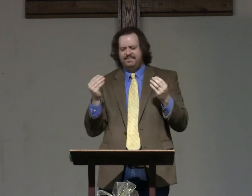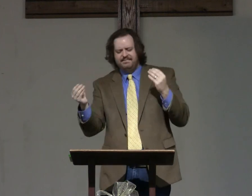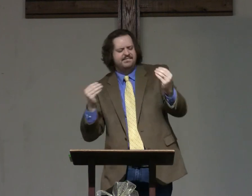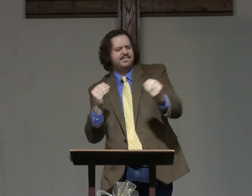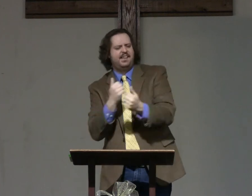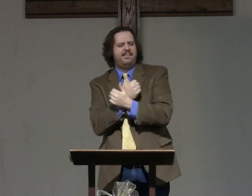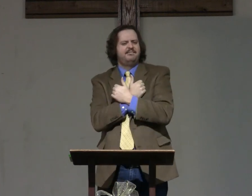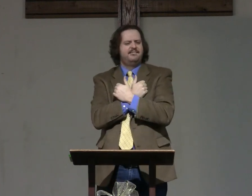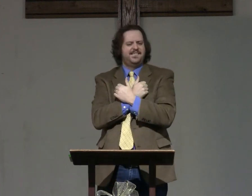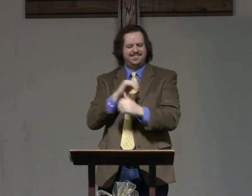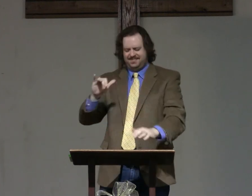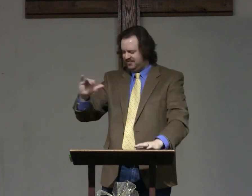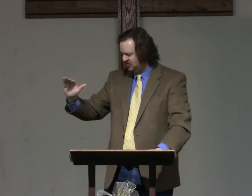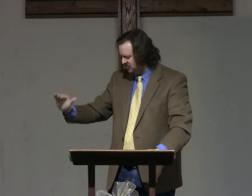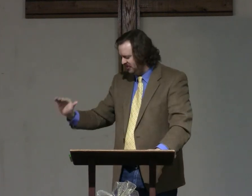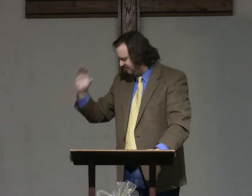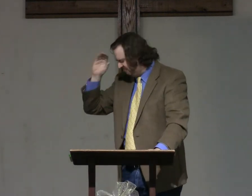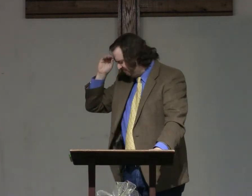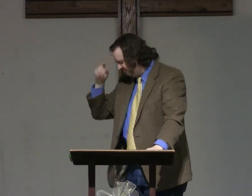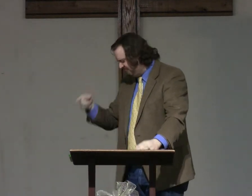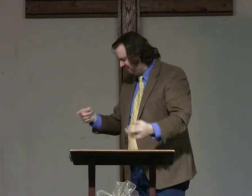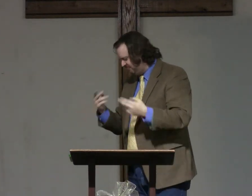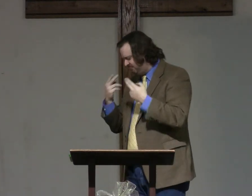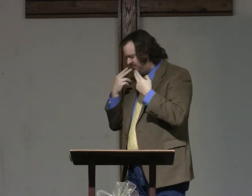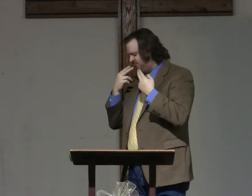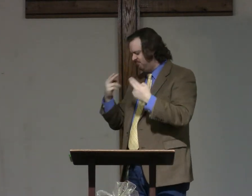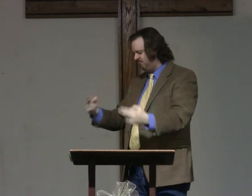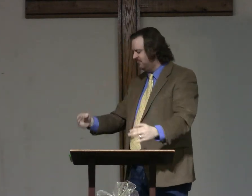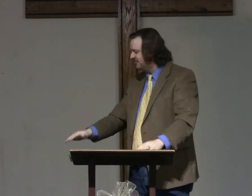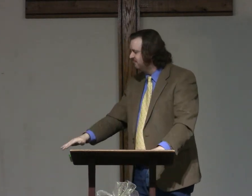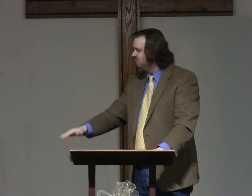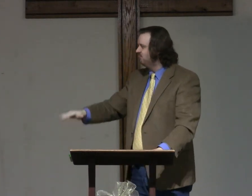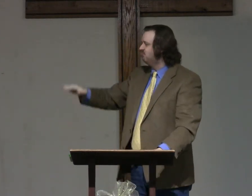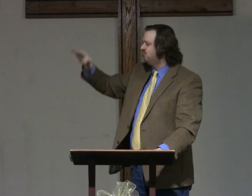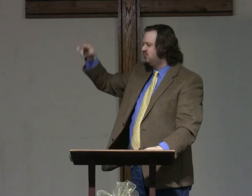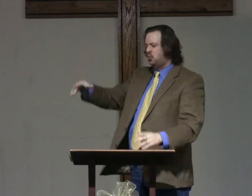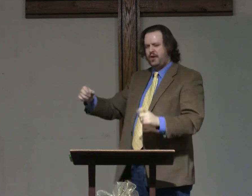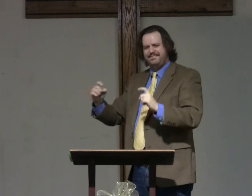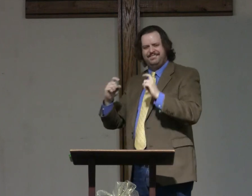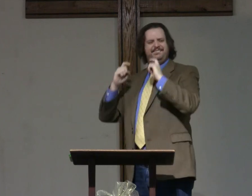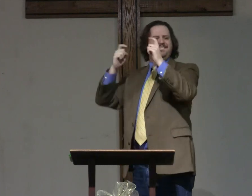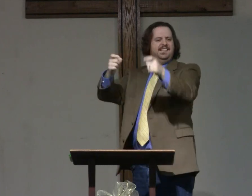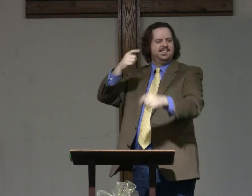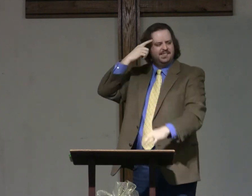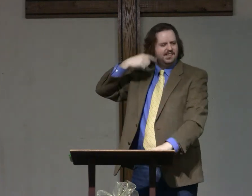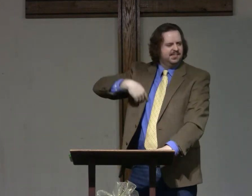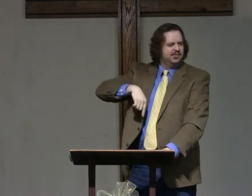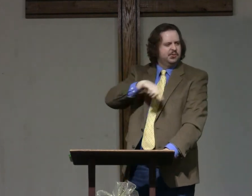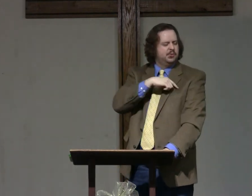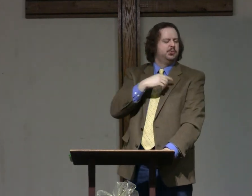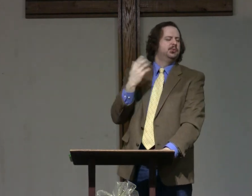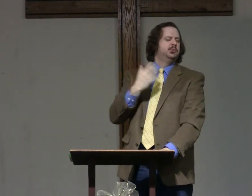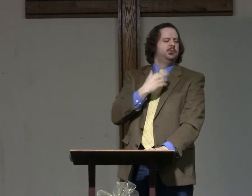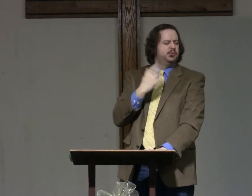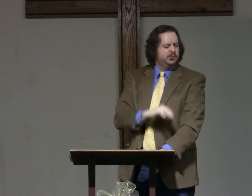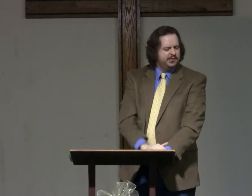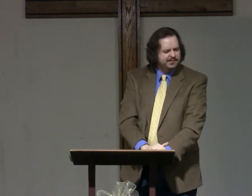So Jesus came to give both of them, both cultures, hope and salvation.